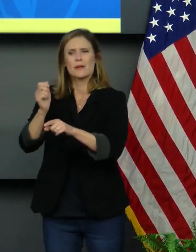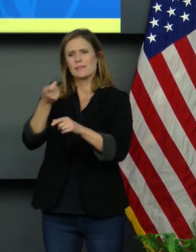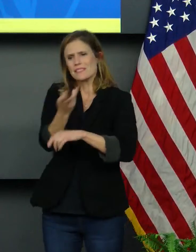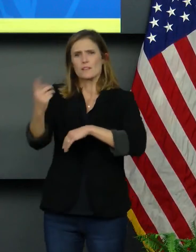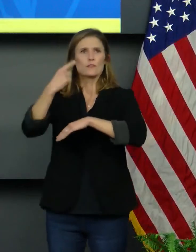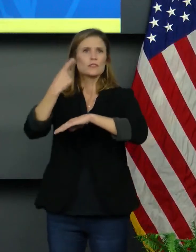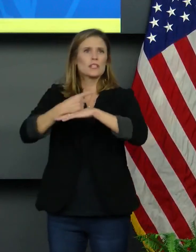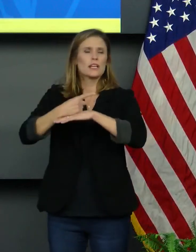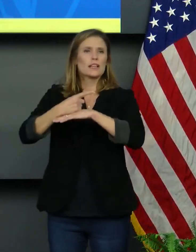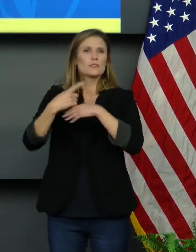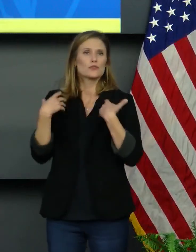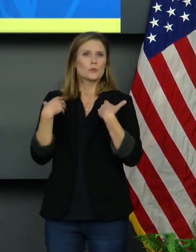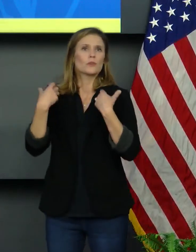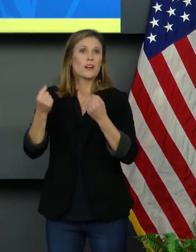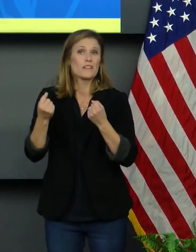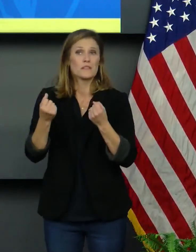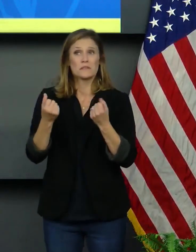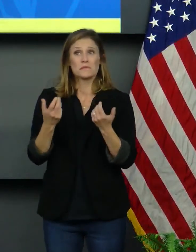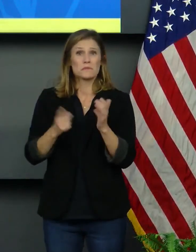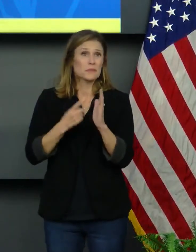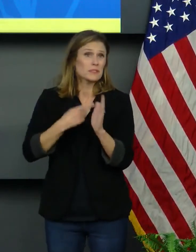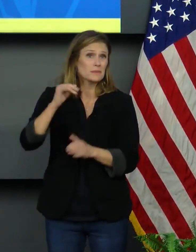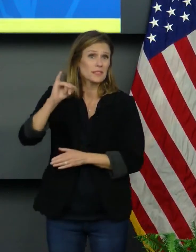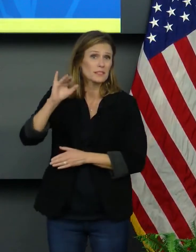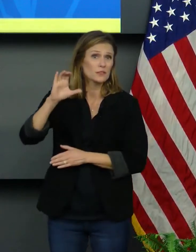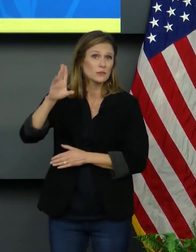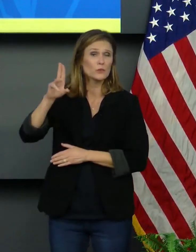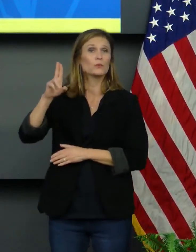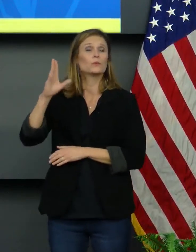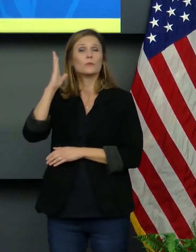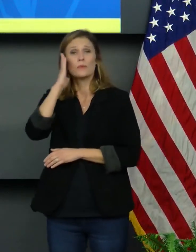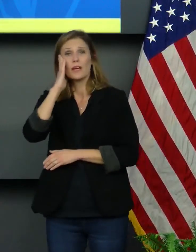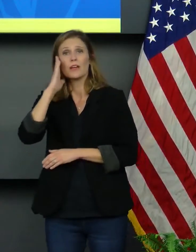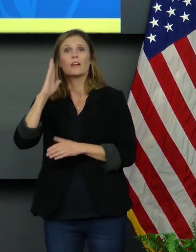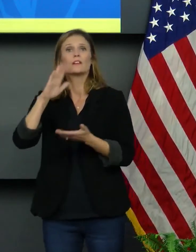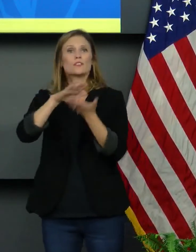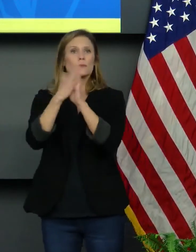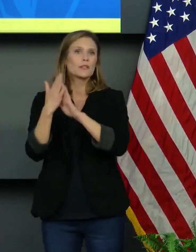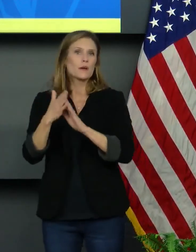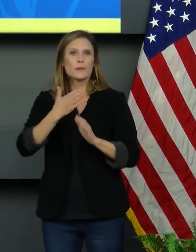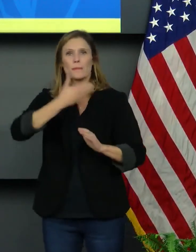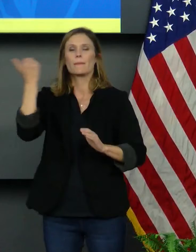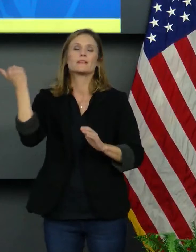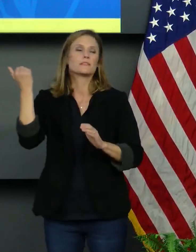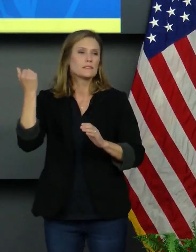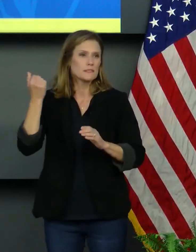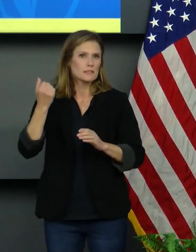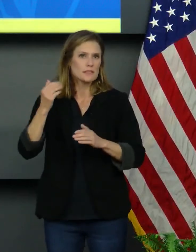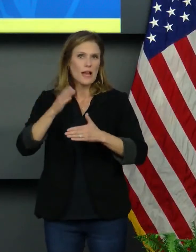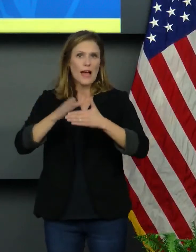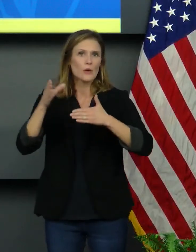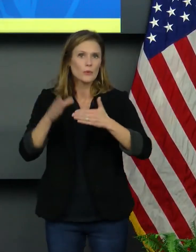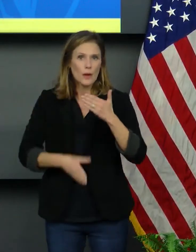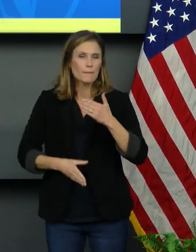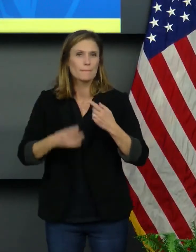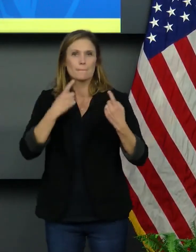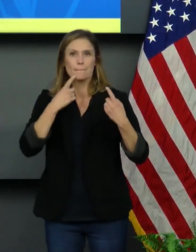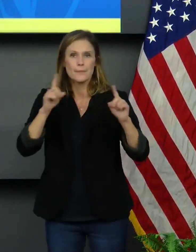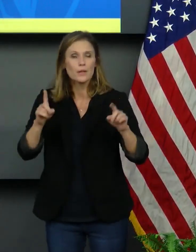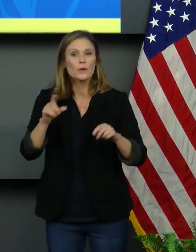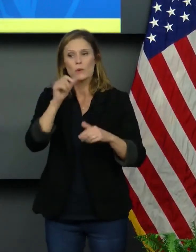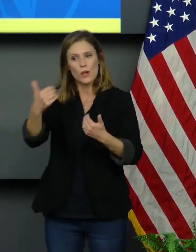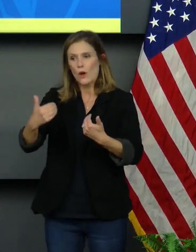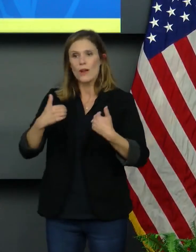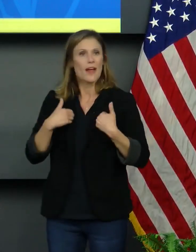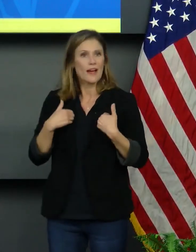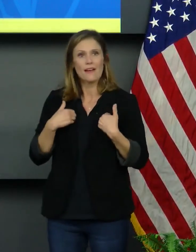recovery in the hospital, sometimes even an ICU bed, to get the best outcome. And so we don't have a bed to give them